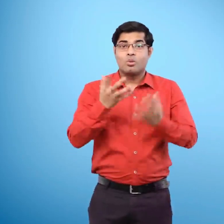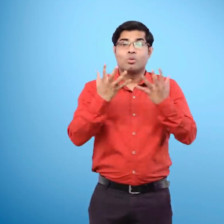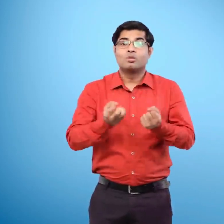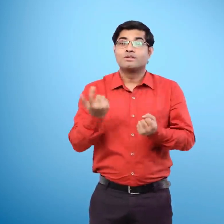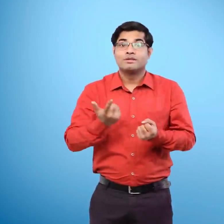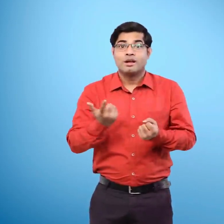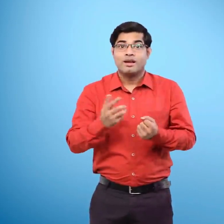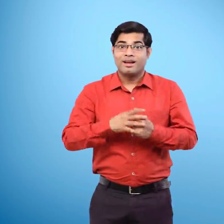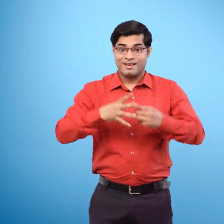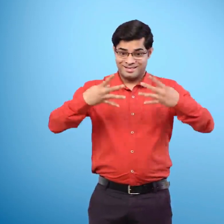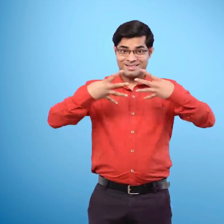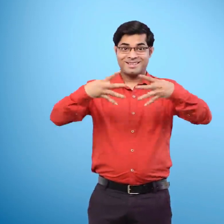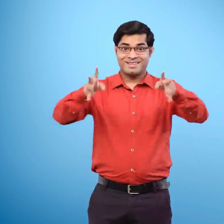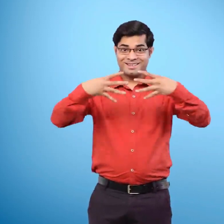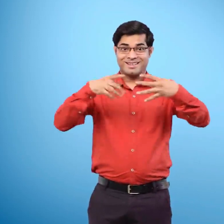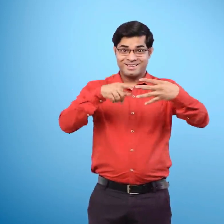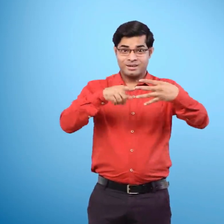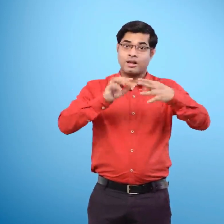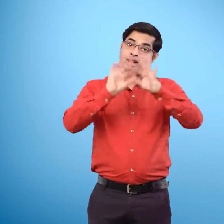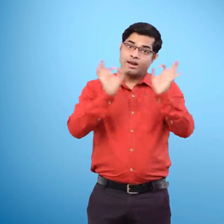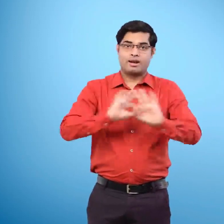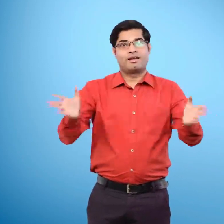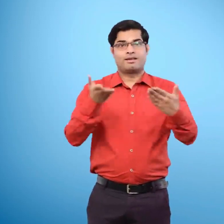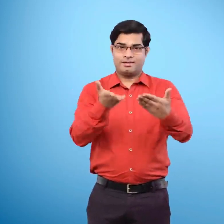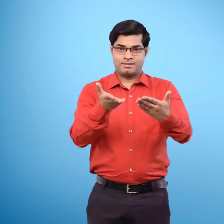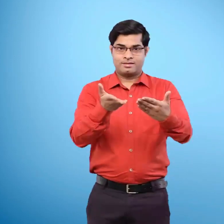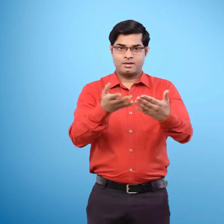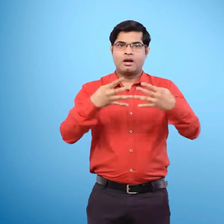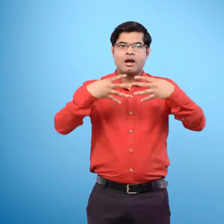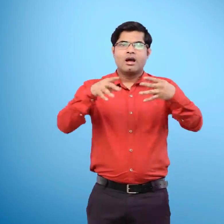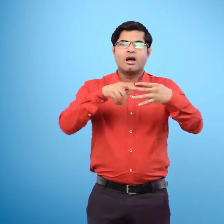Using an iron rod with curved hands towards the base